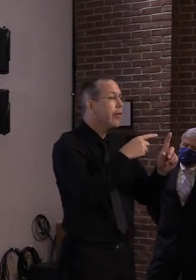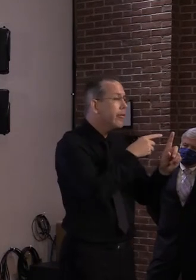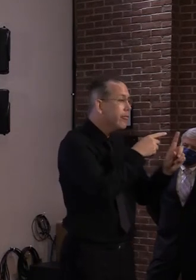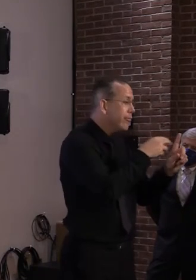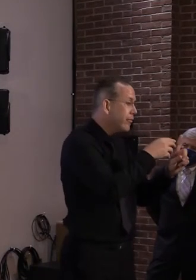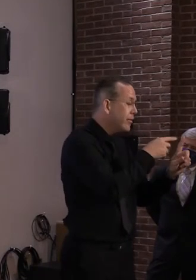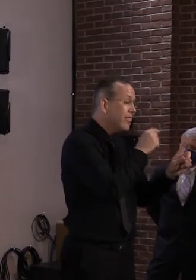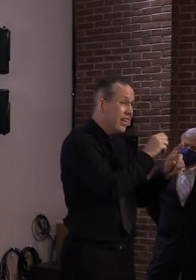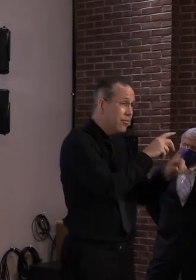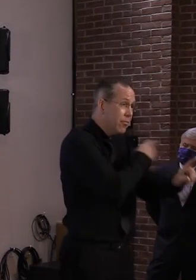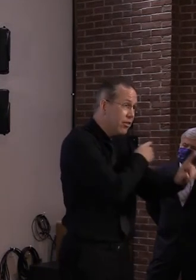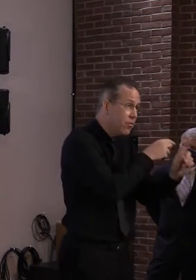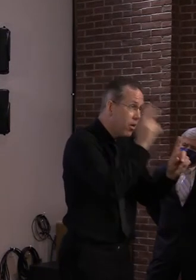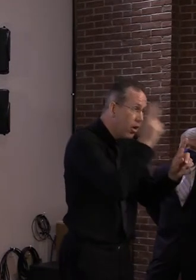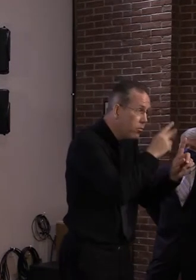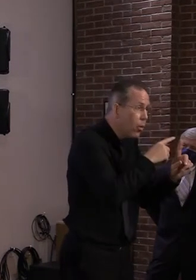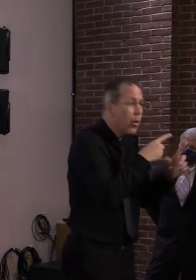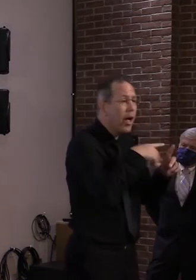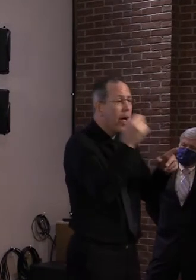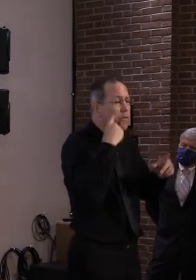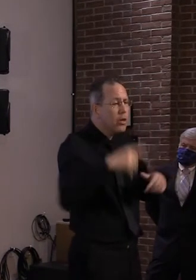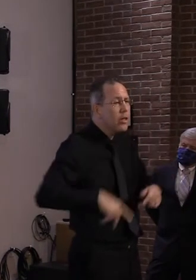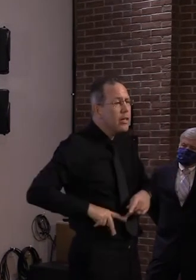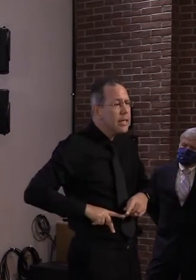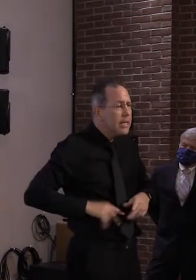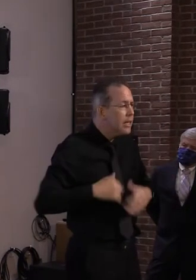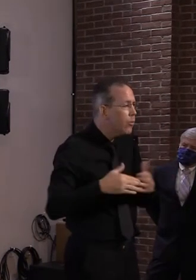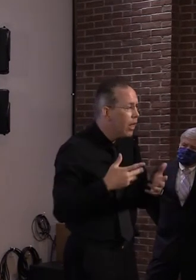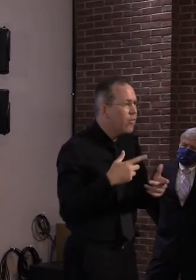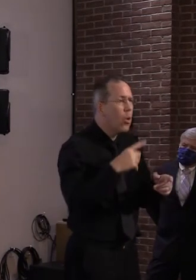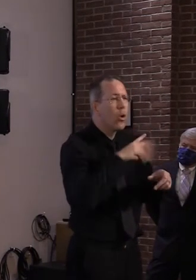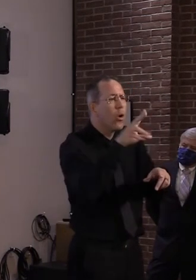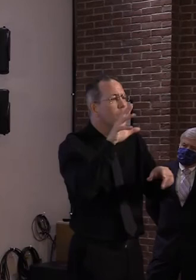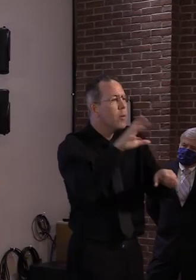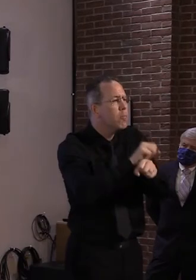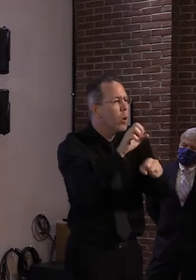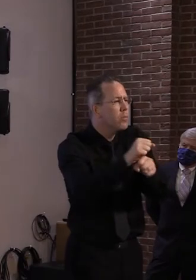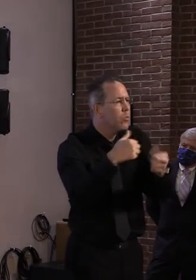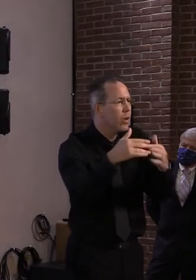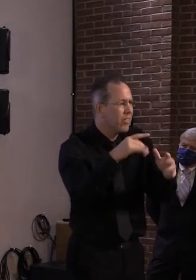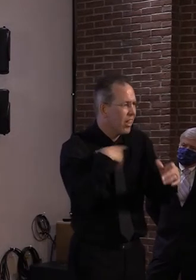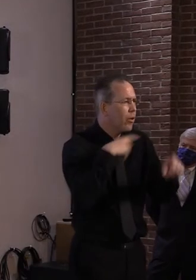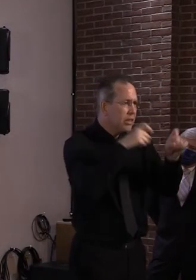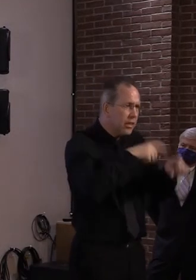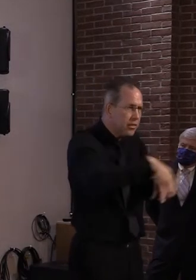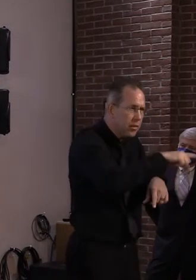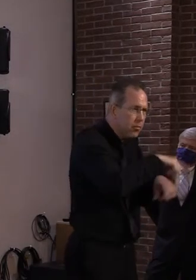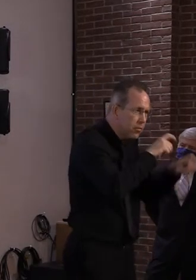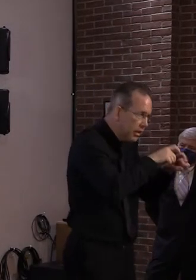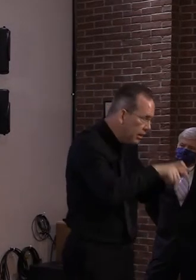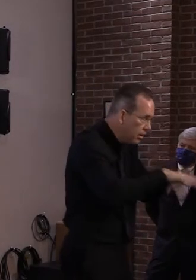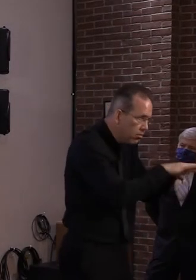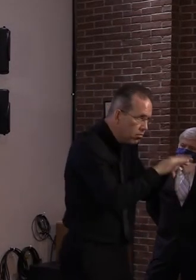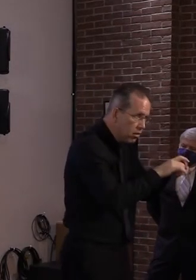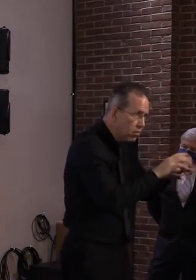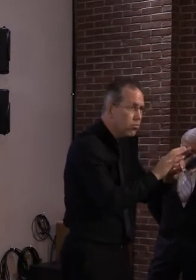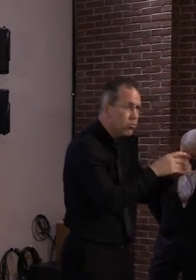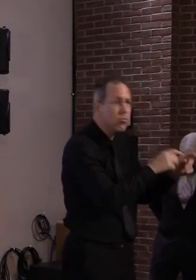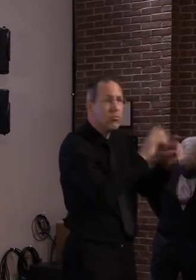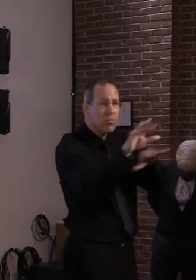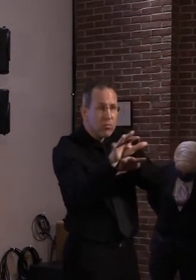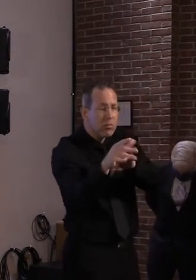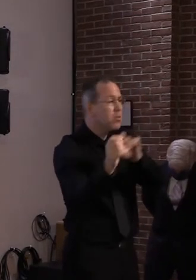And there are being put into play now new testing protocols for the staff and the residents of those